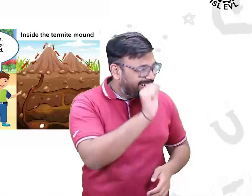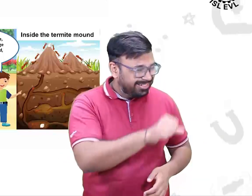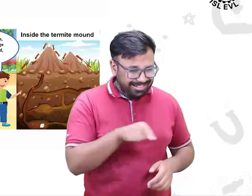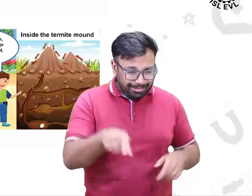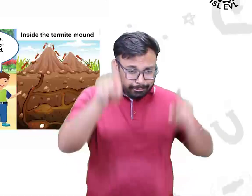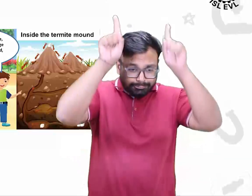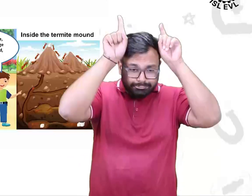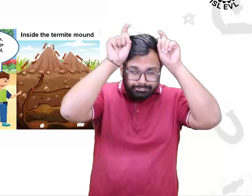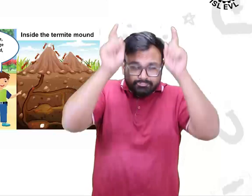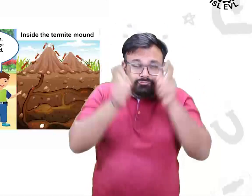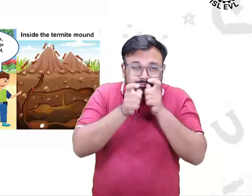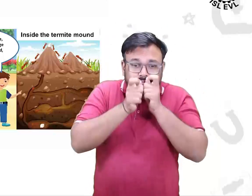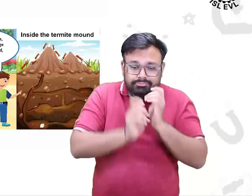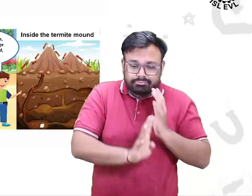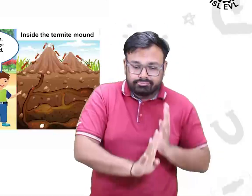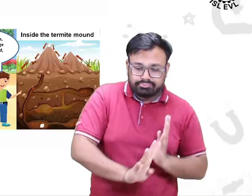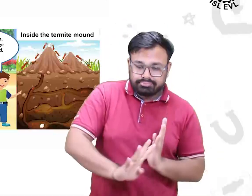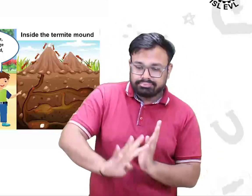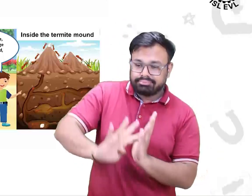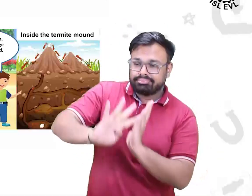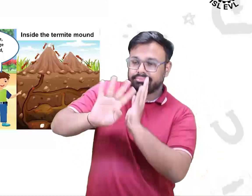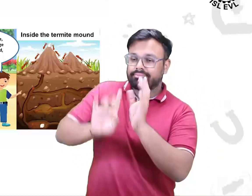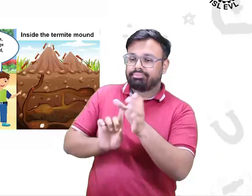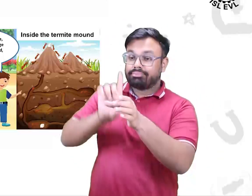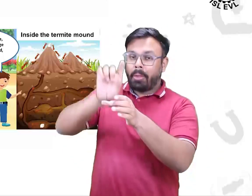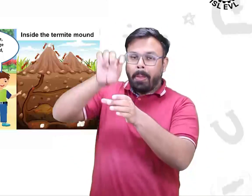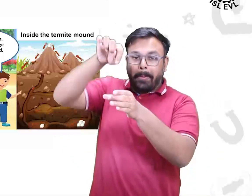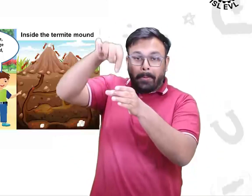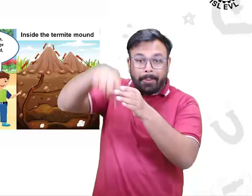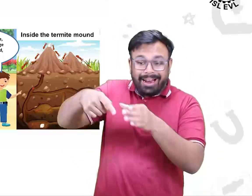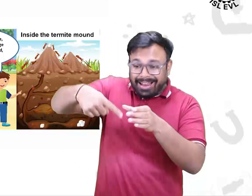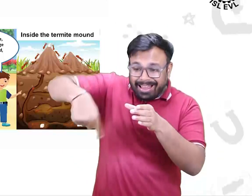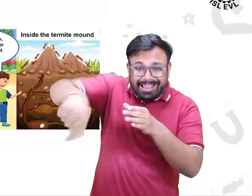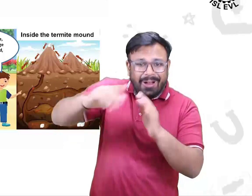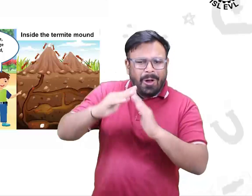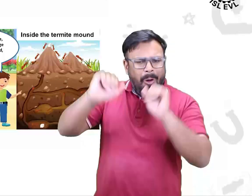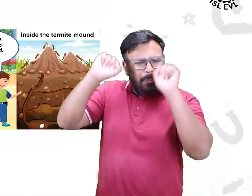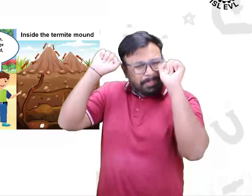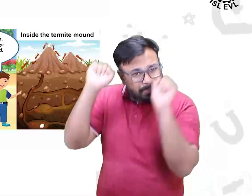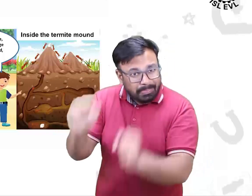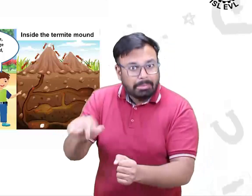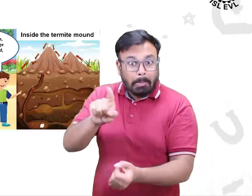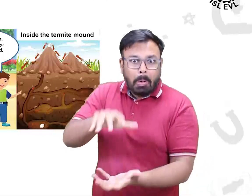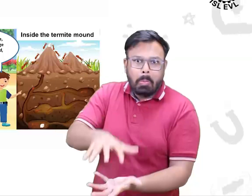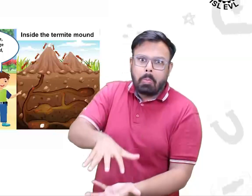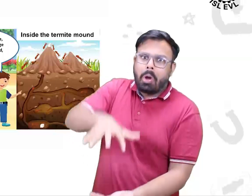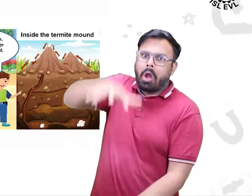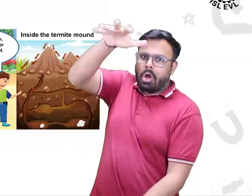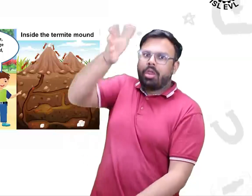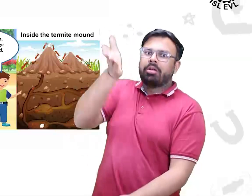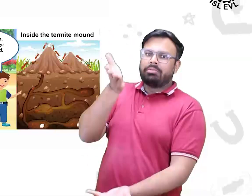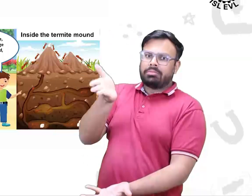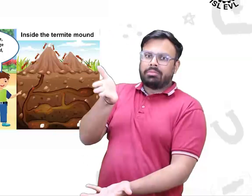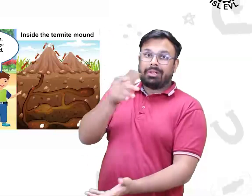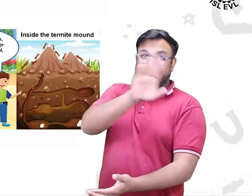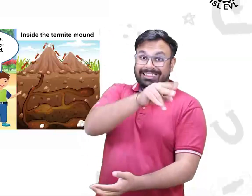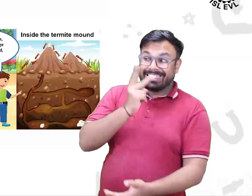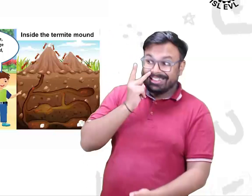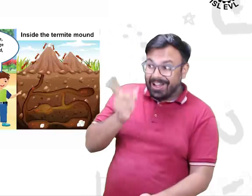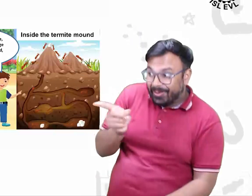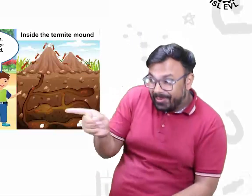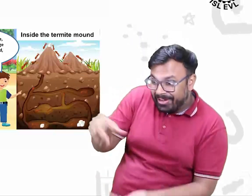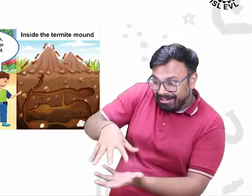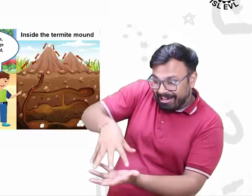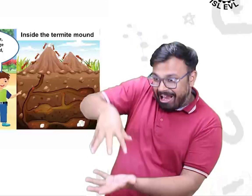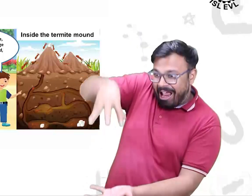Yes, it is their home, and they have a huge colony underground.